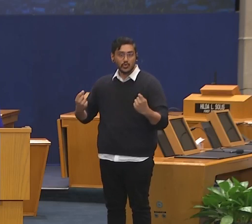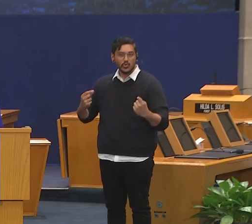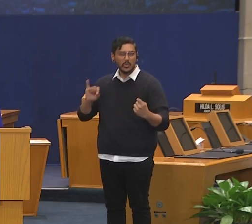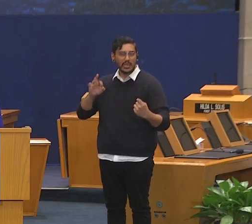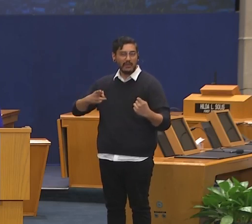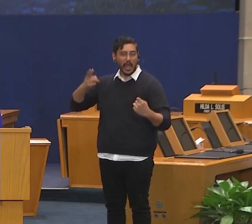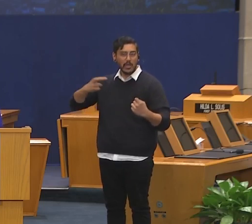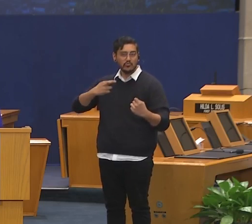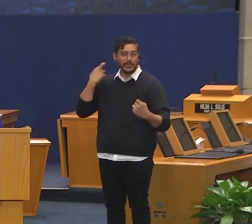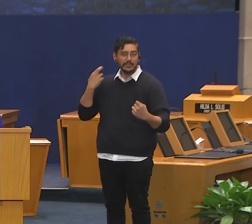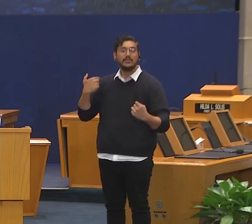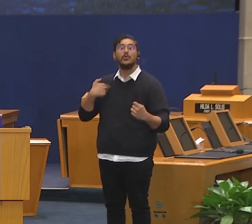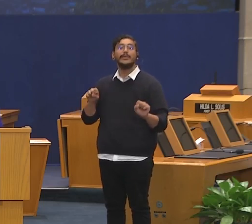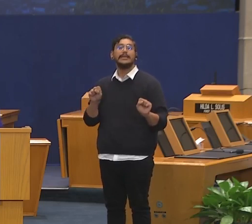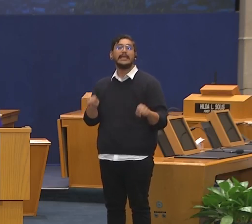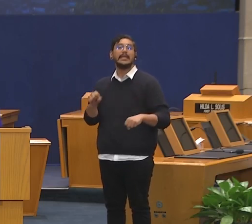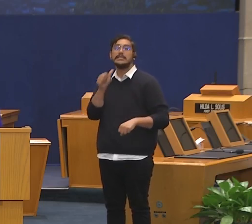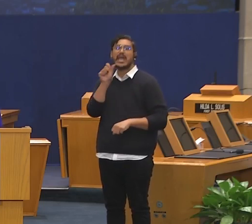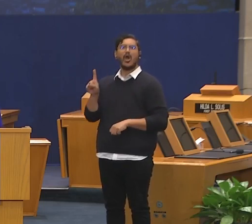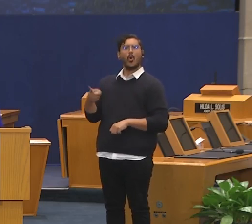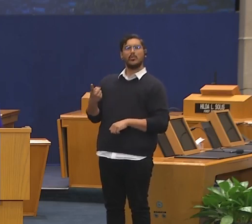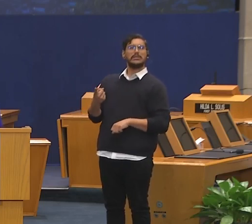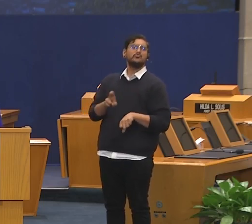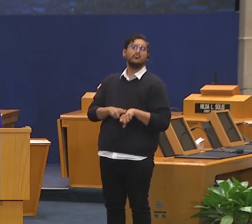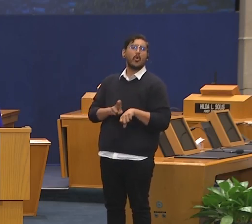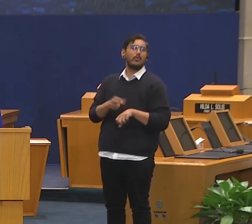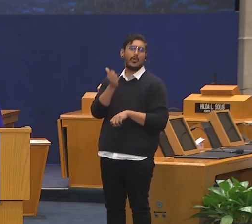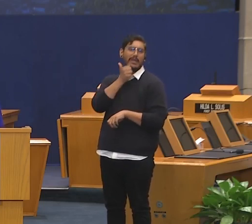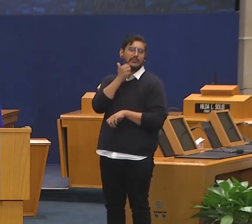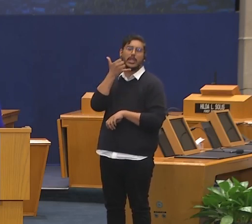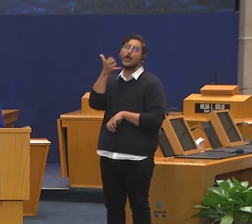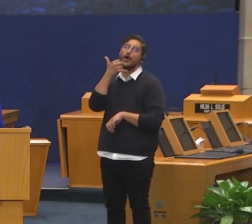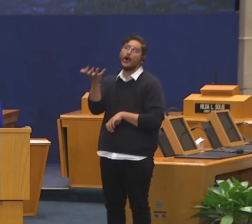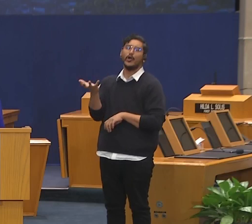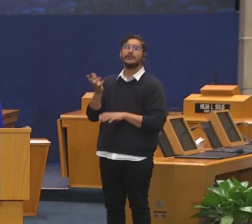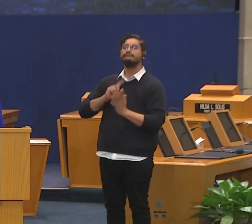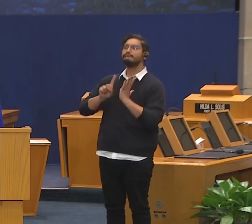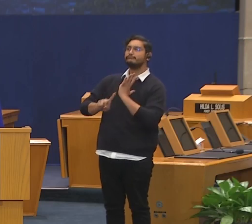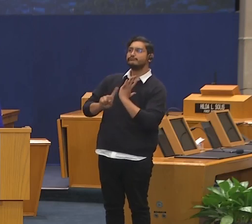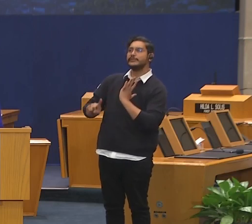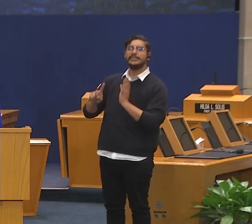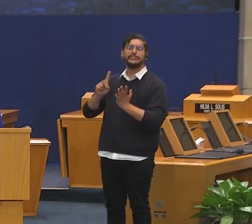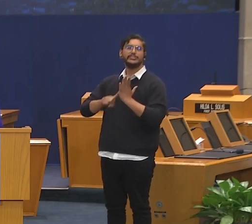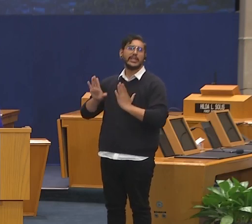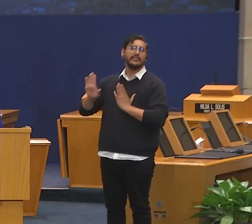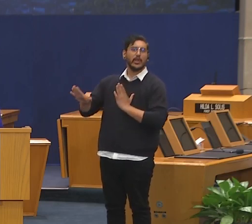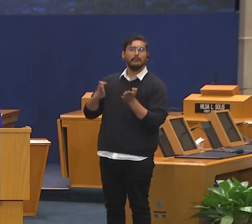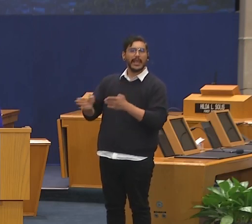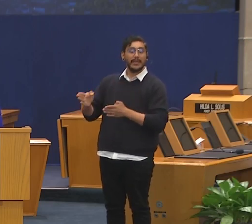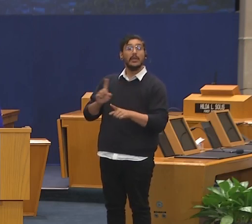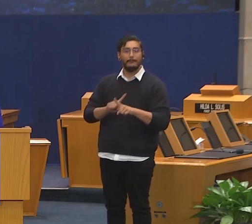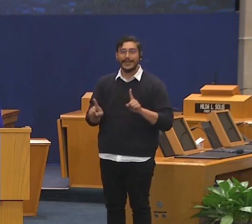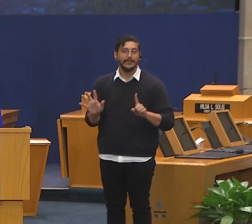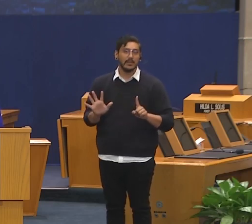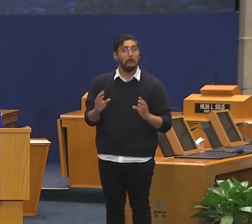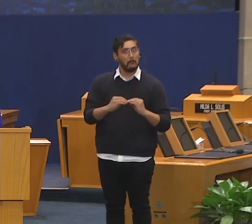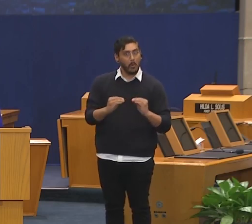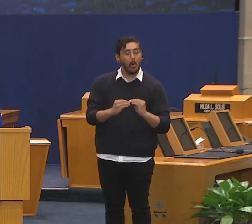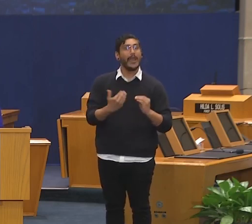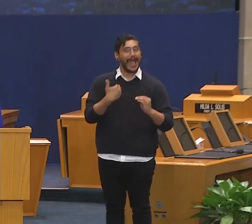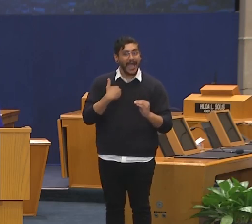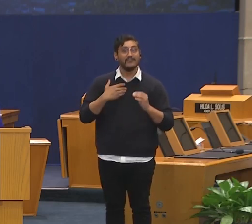to actually not just do the daily phone calls and the triaging and the checking in on their floor plans, but actually have a team that